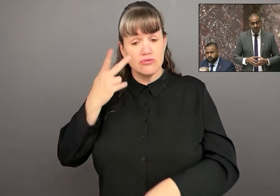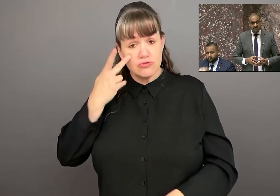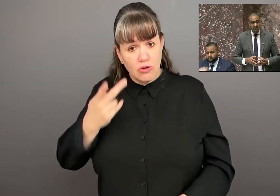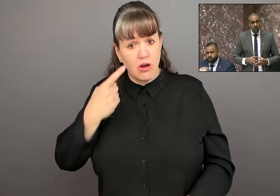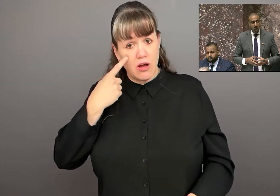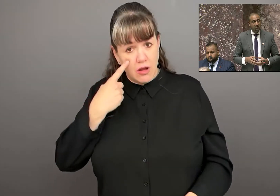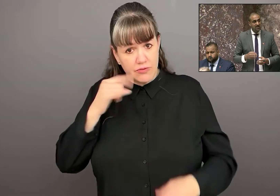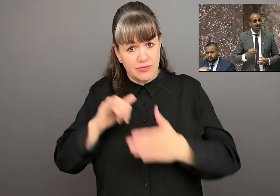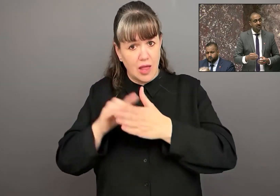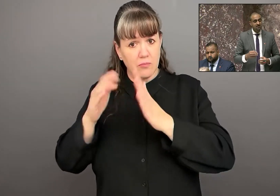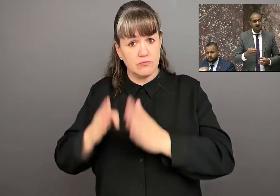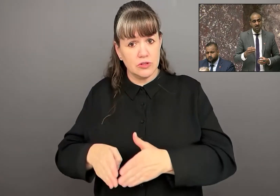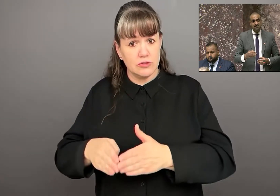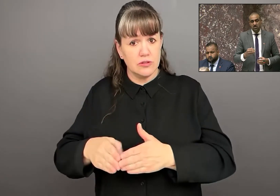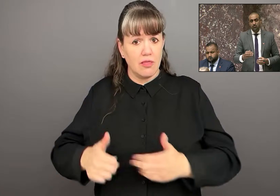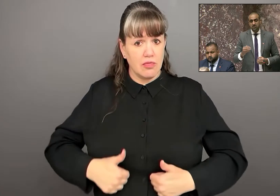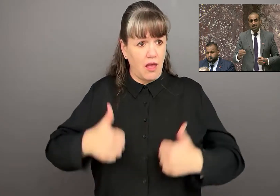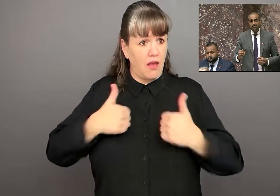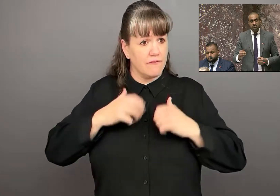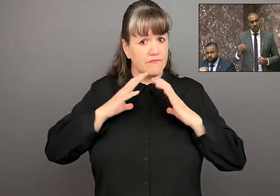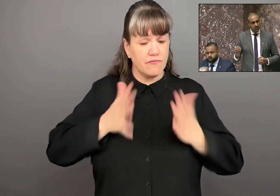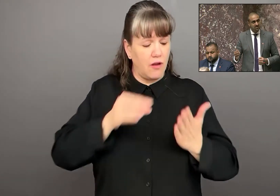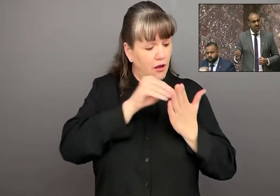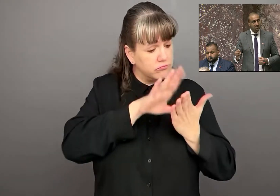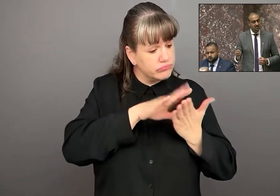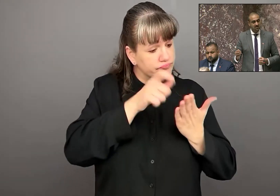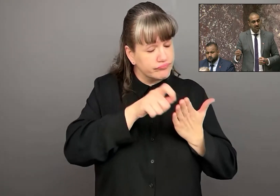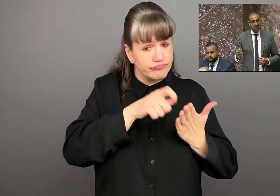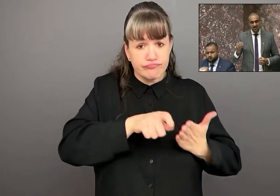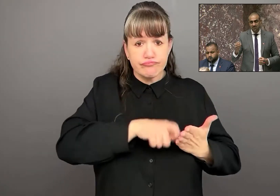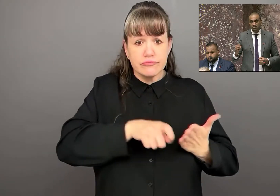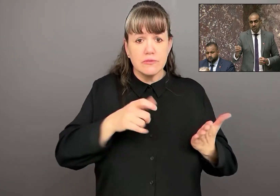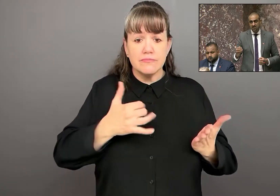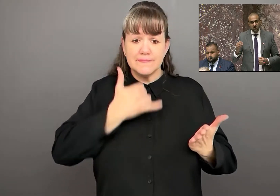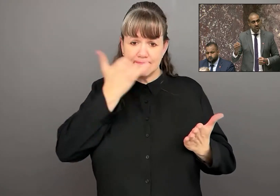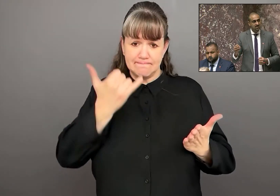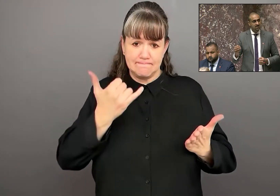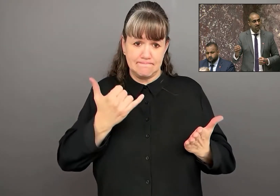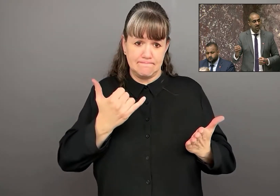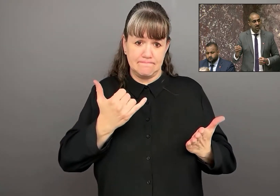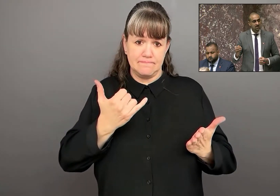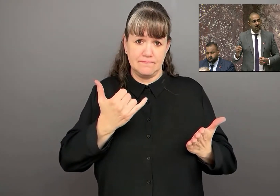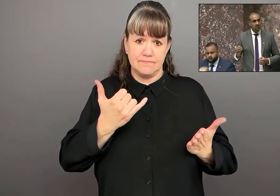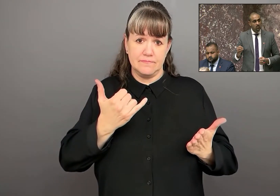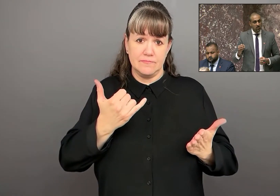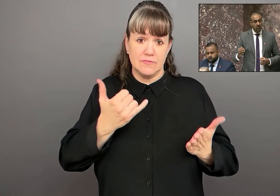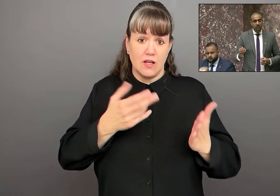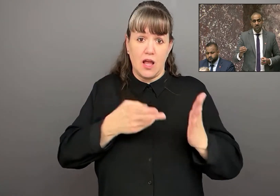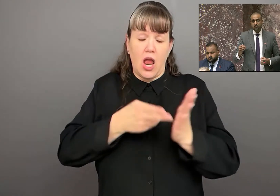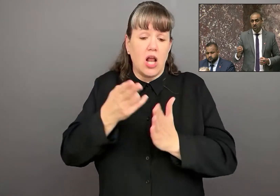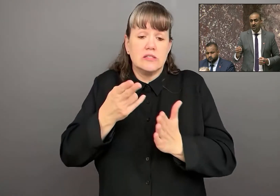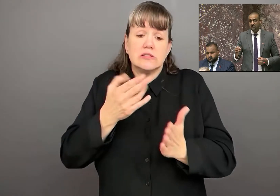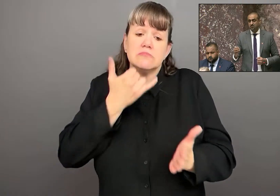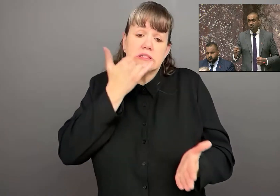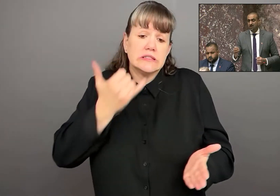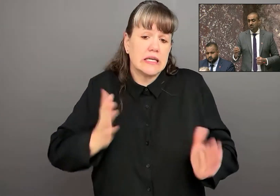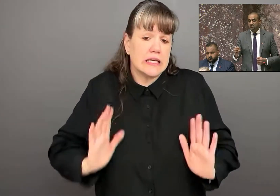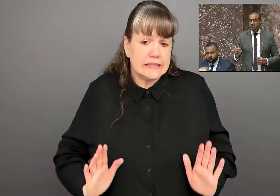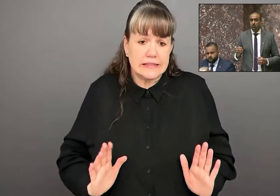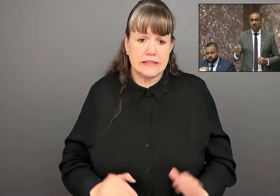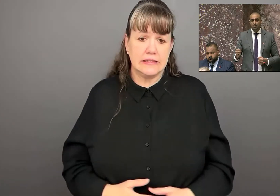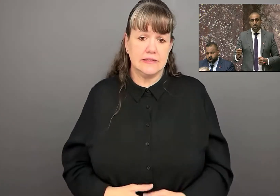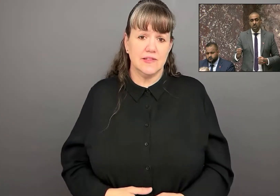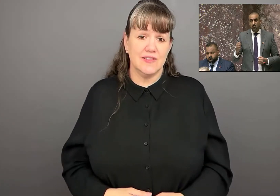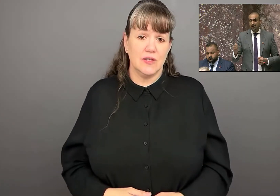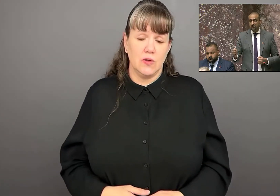That being said, we've taken considerable steps to address that. I laid those things out in detail. We heard from supportive housing providers